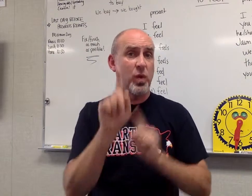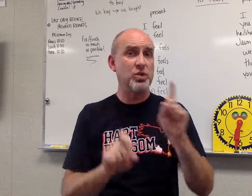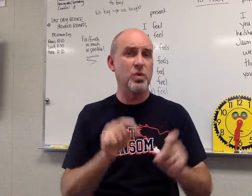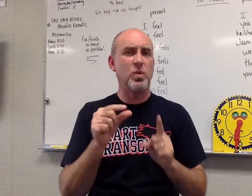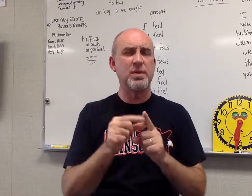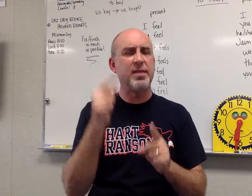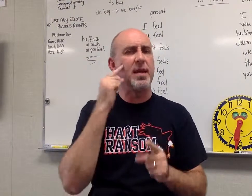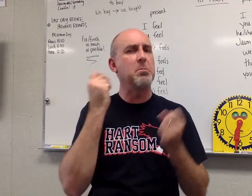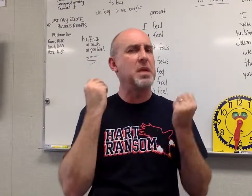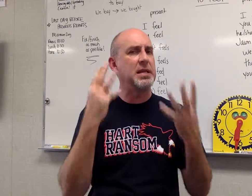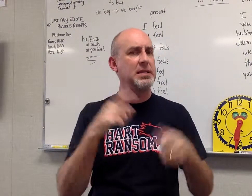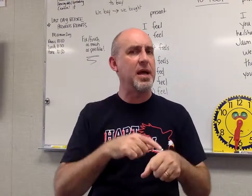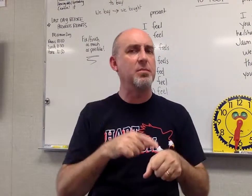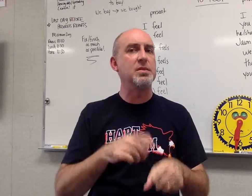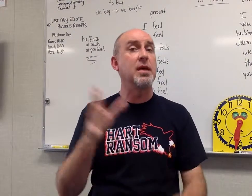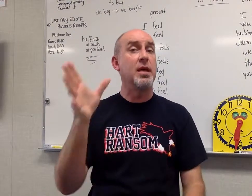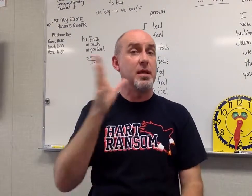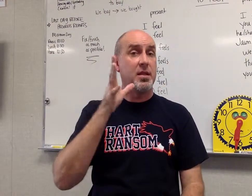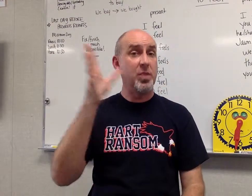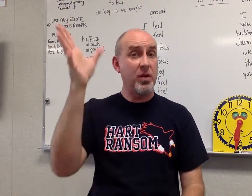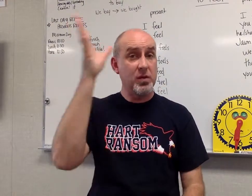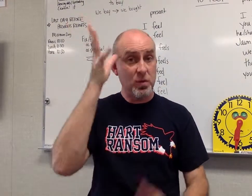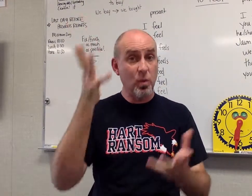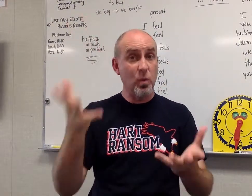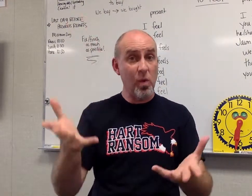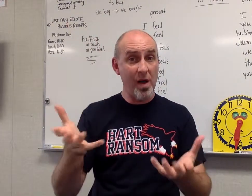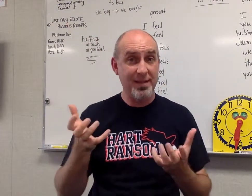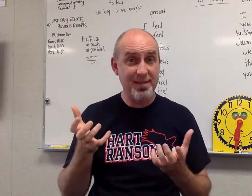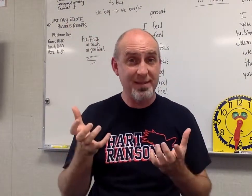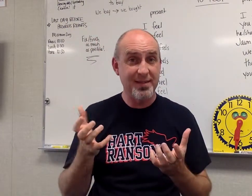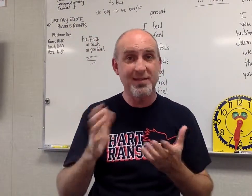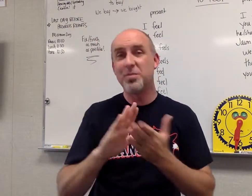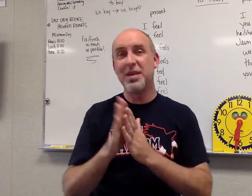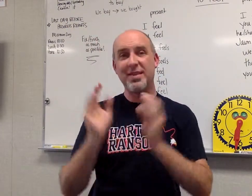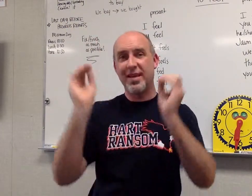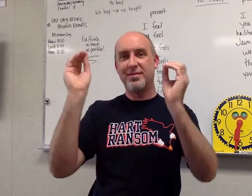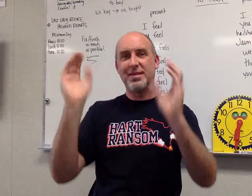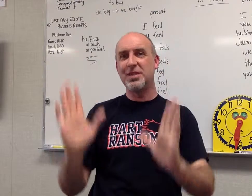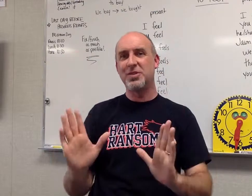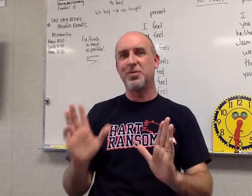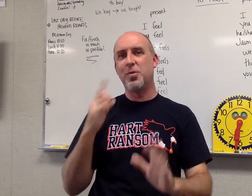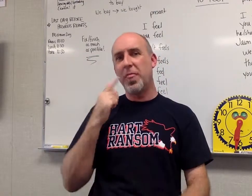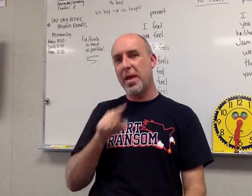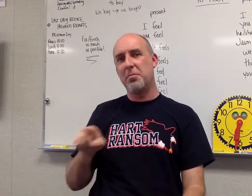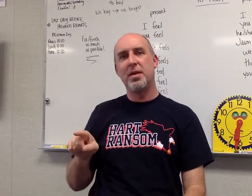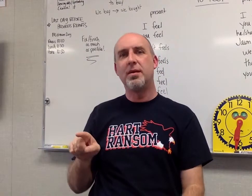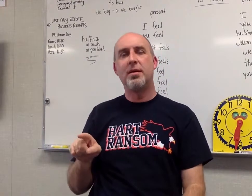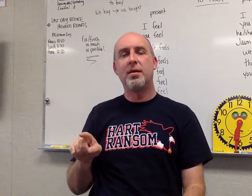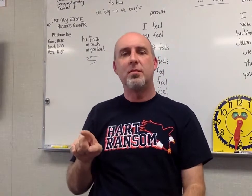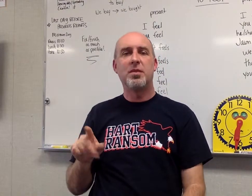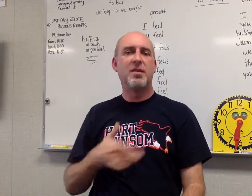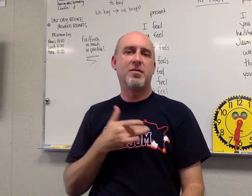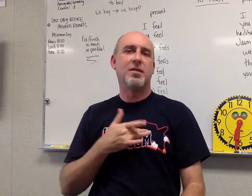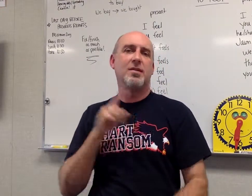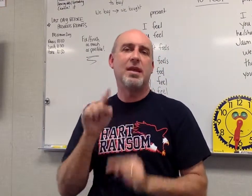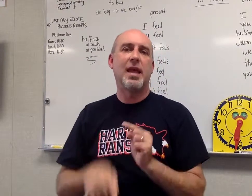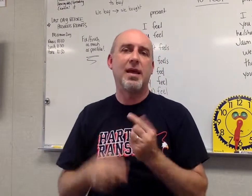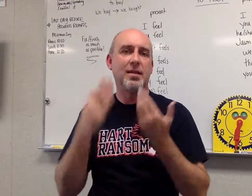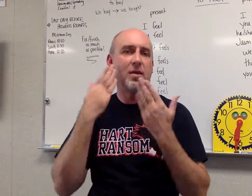question words. I think many times the parents want to be that teacher for them, but they feel that they can't. They don't